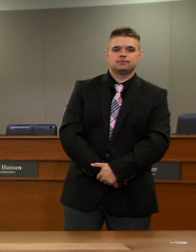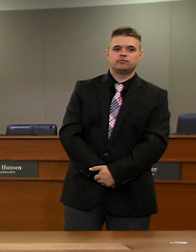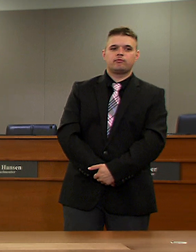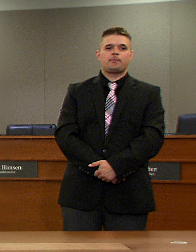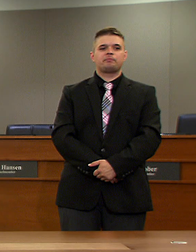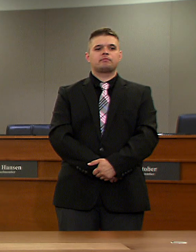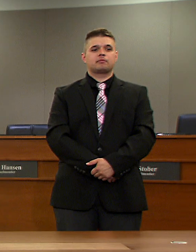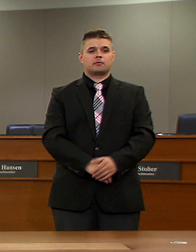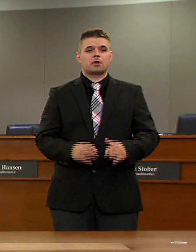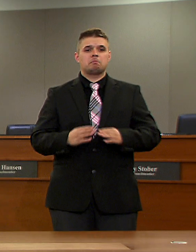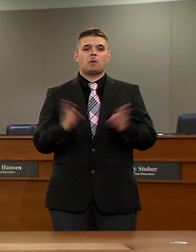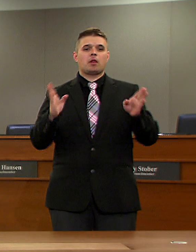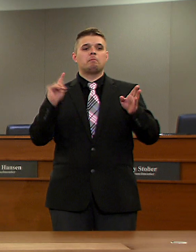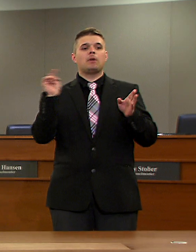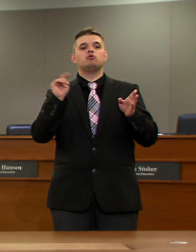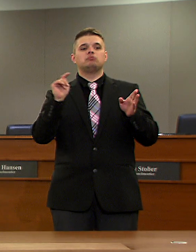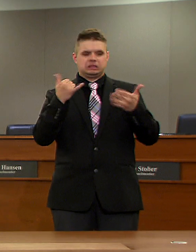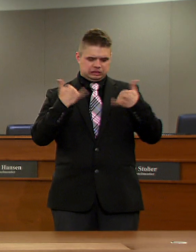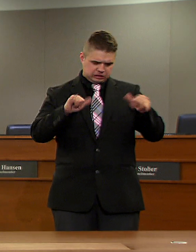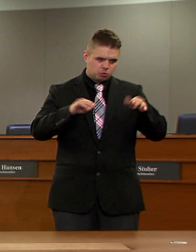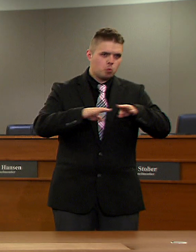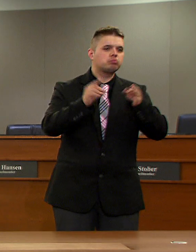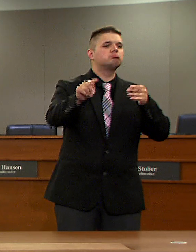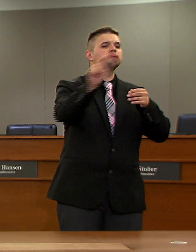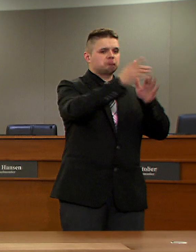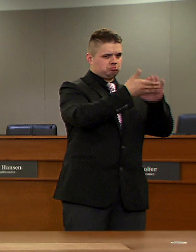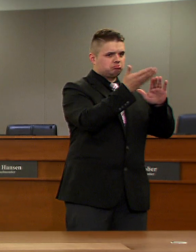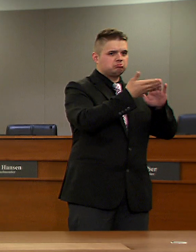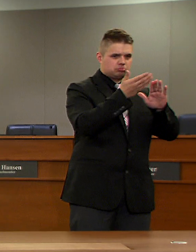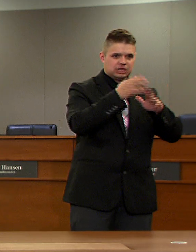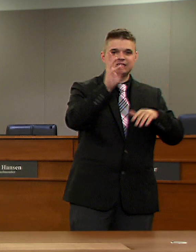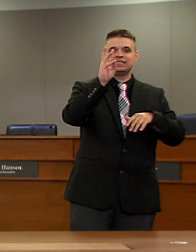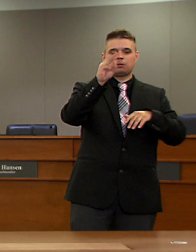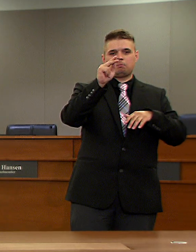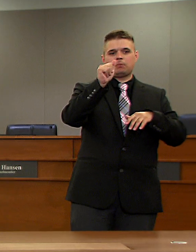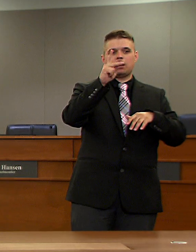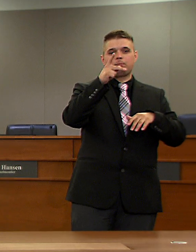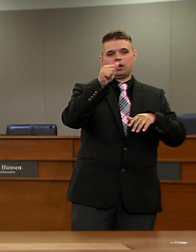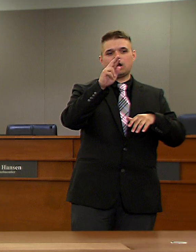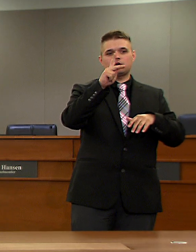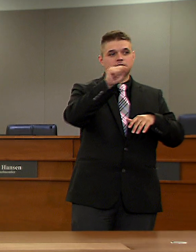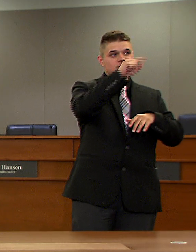Public restrooms remain open at 6 parks throughout the city.